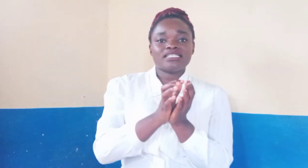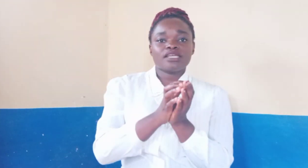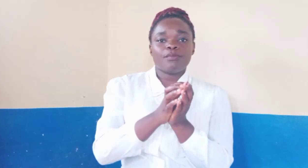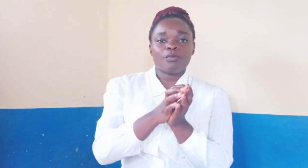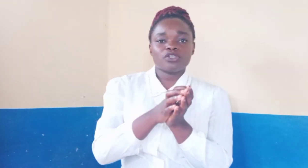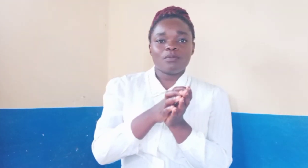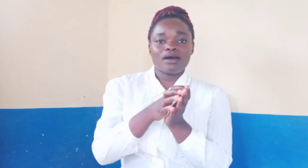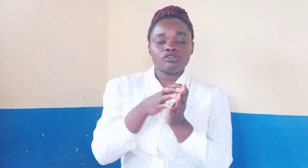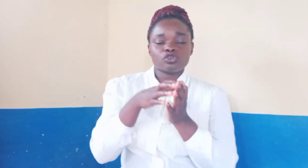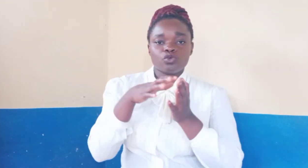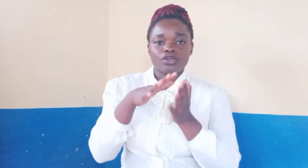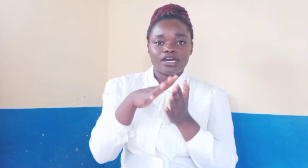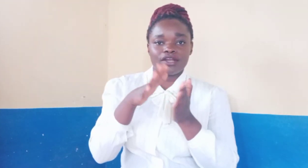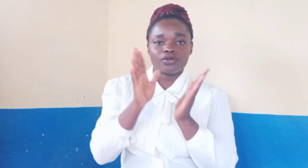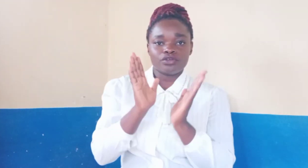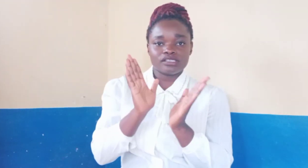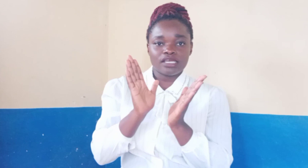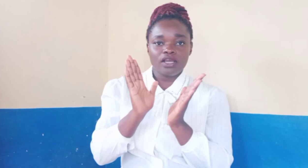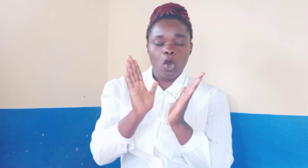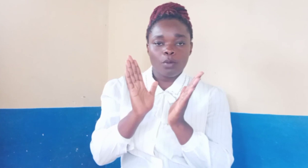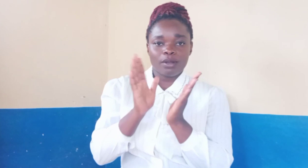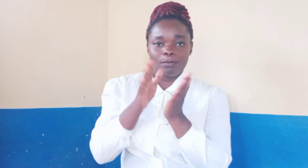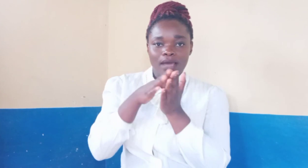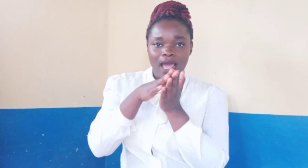But hippopotamus, we are using open palm.